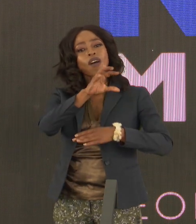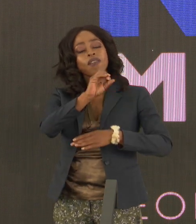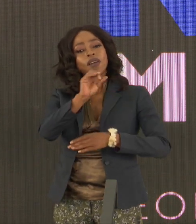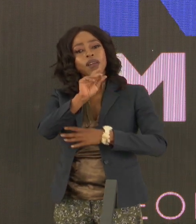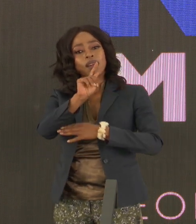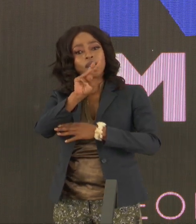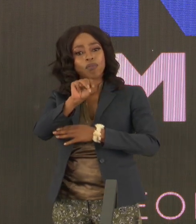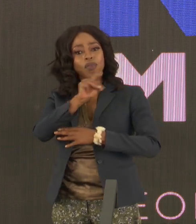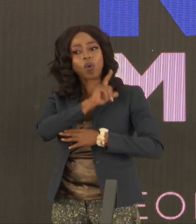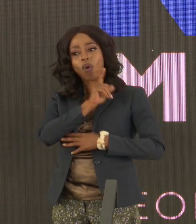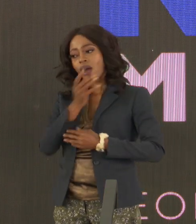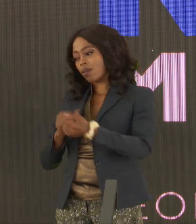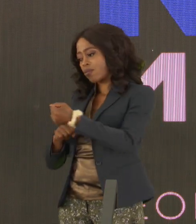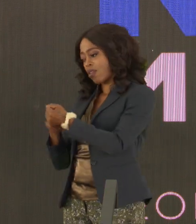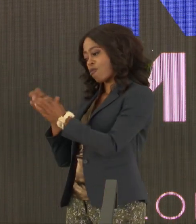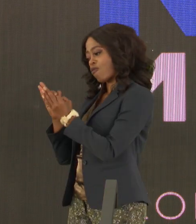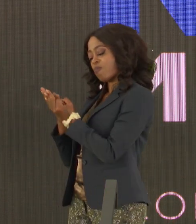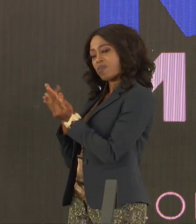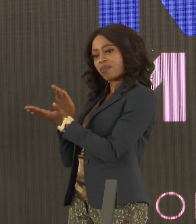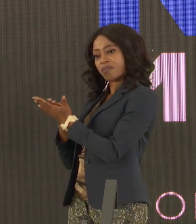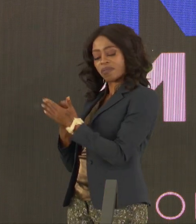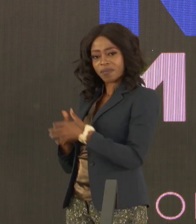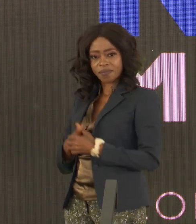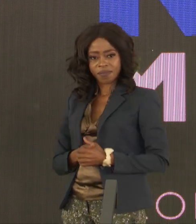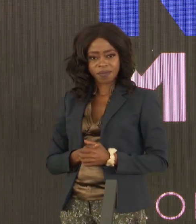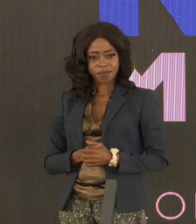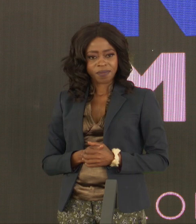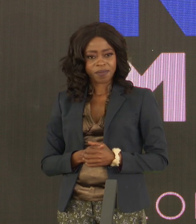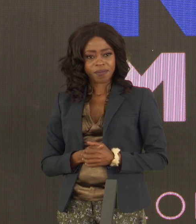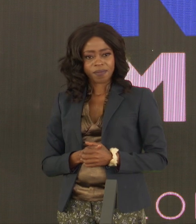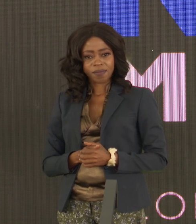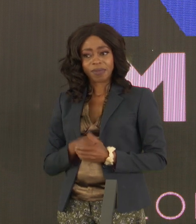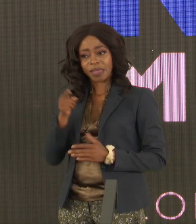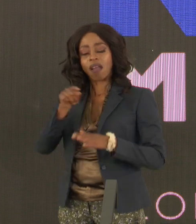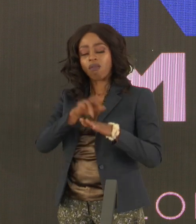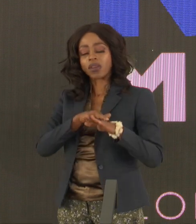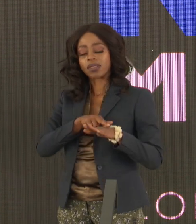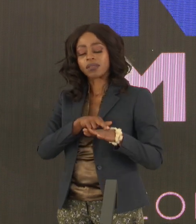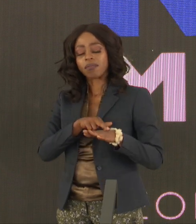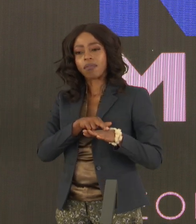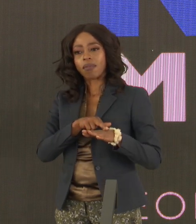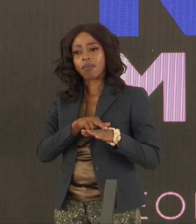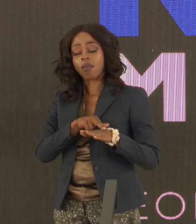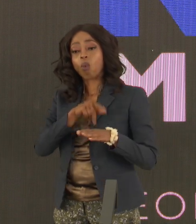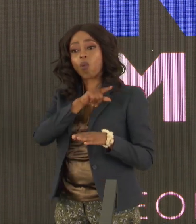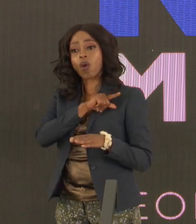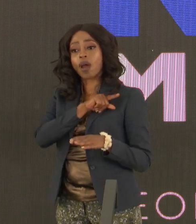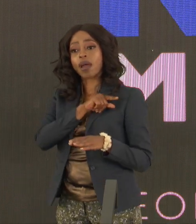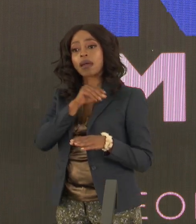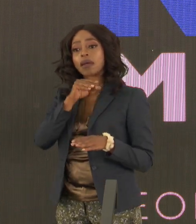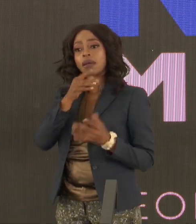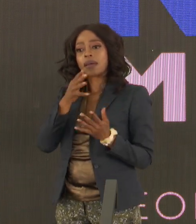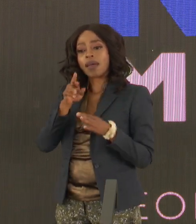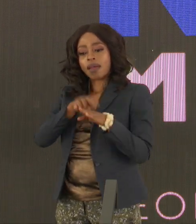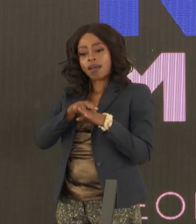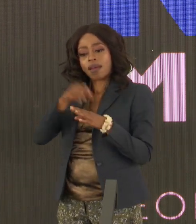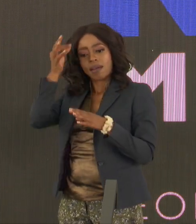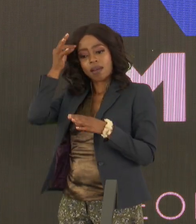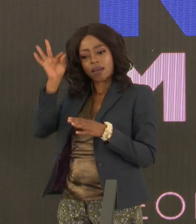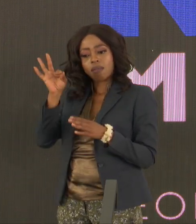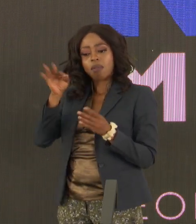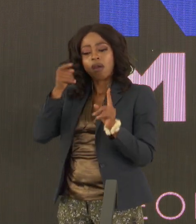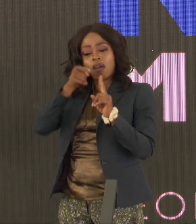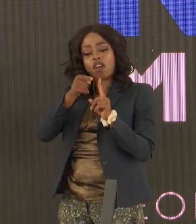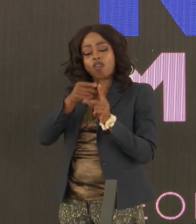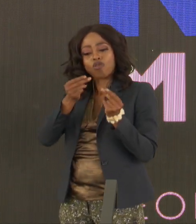so that you can put food on the table. That's racism. Because that is what apartheid set out to